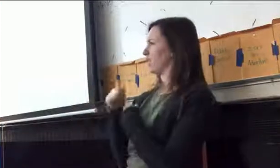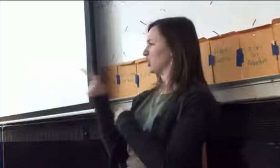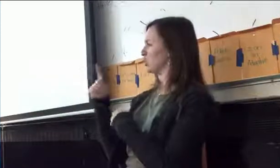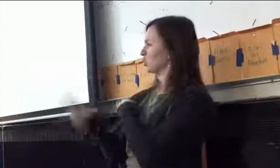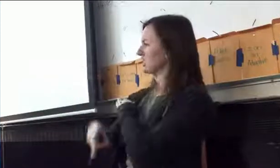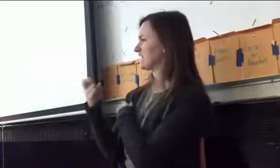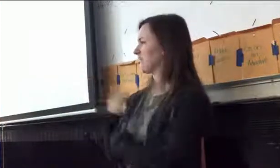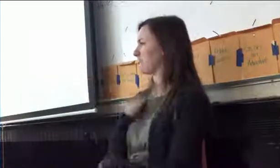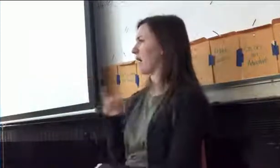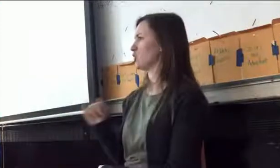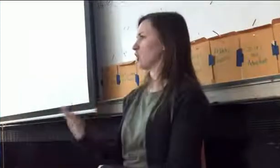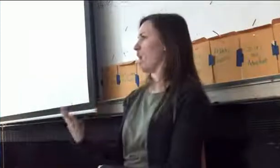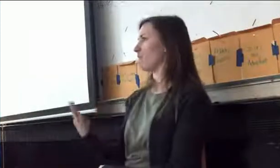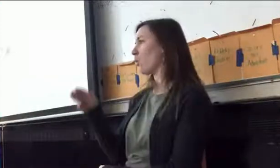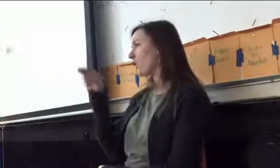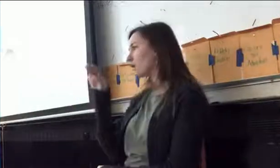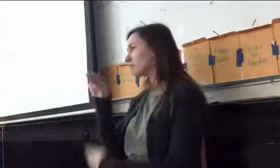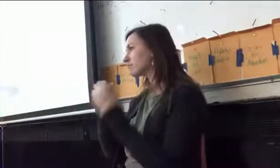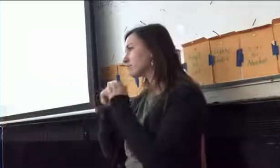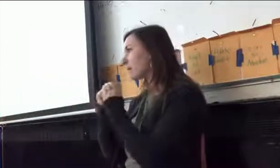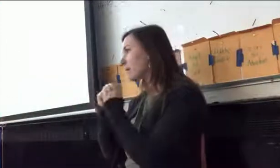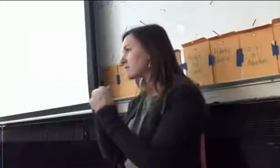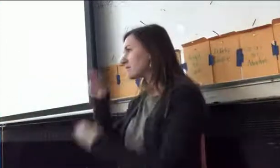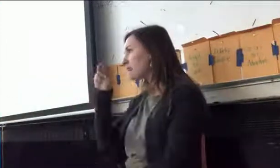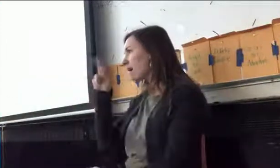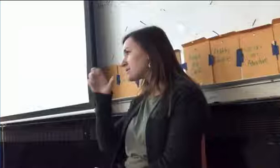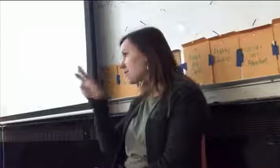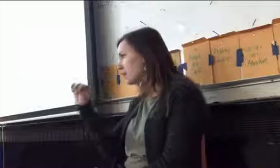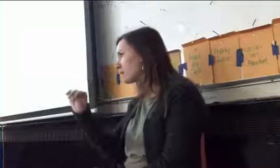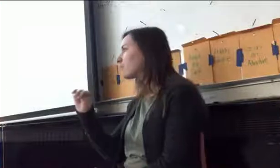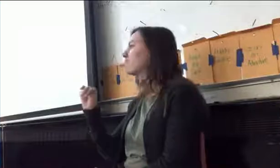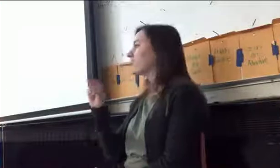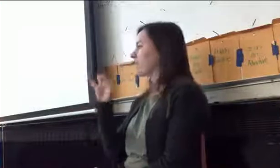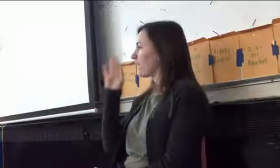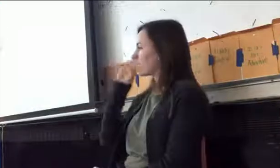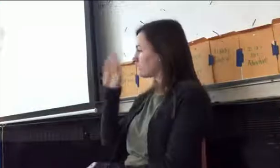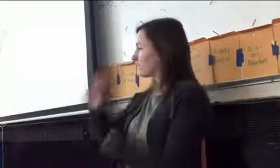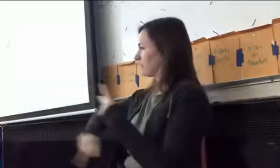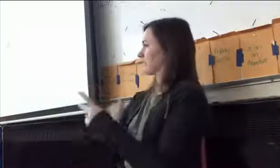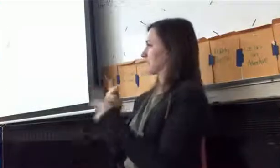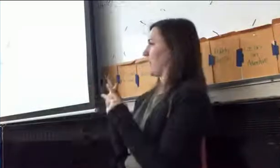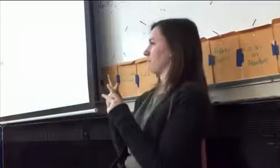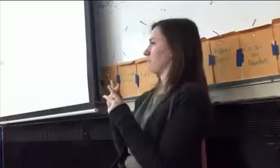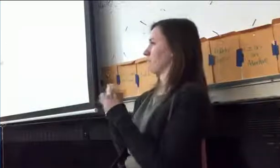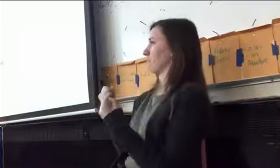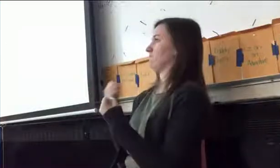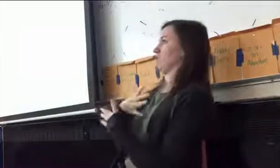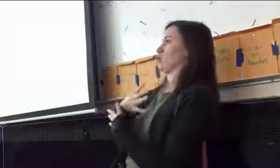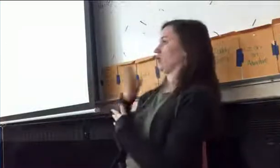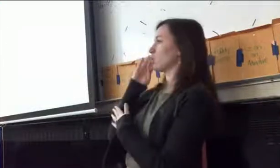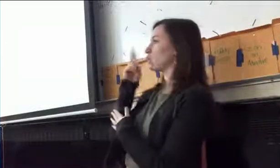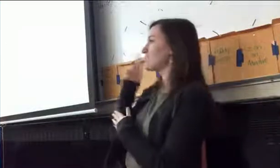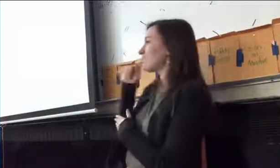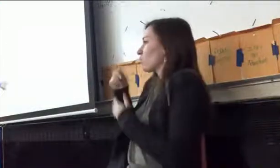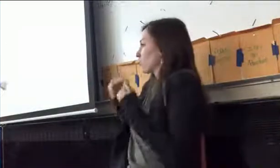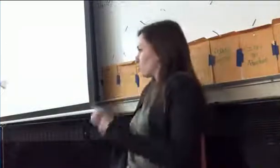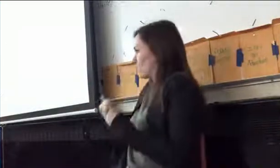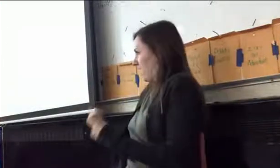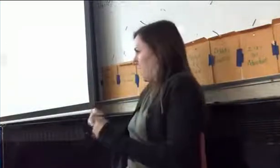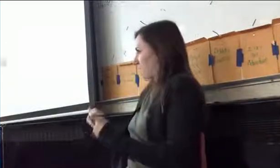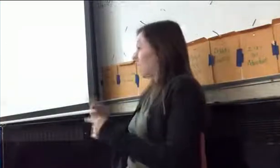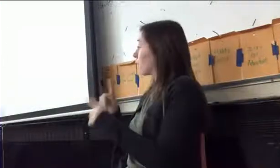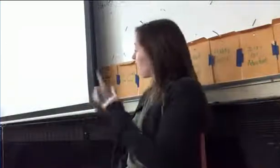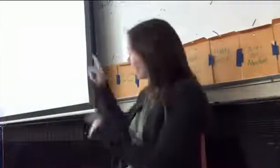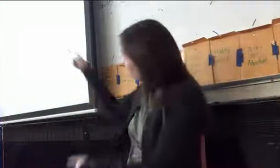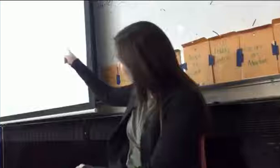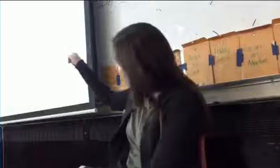Muslim, anything along those lines. That would be what's thrown in this pot today. Now, this is the very anti-immigrant perspective, and